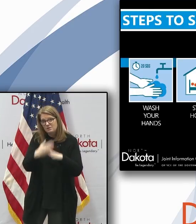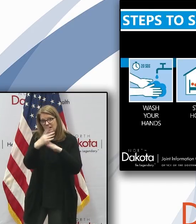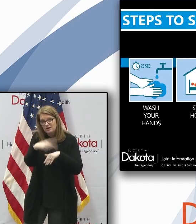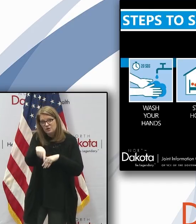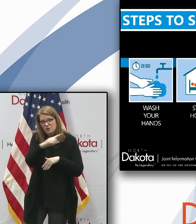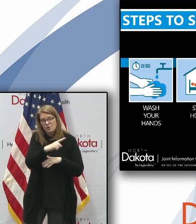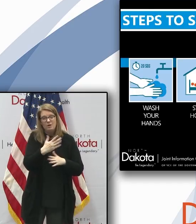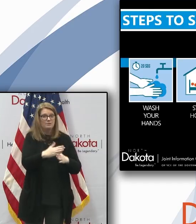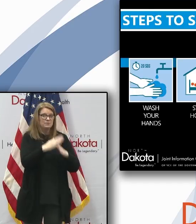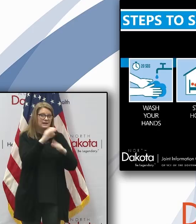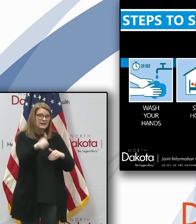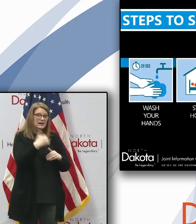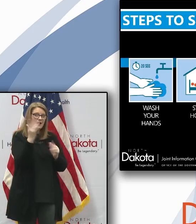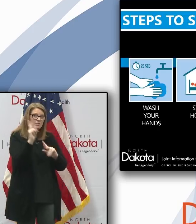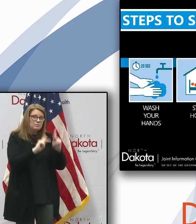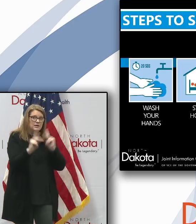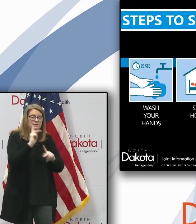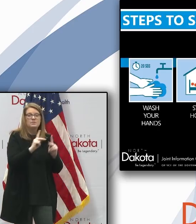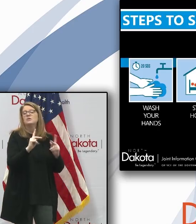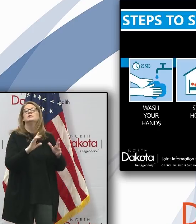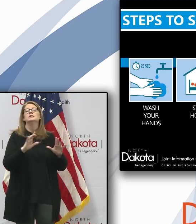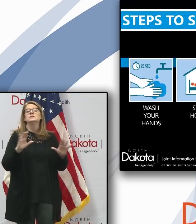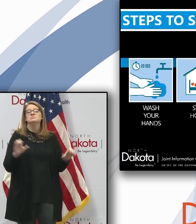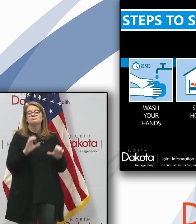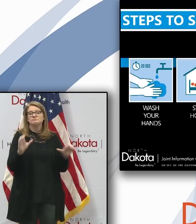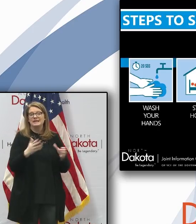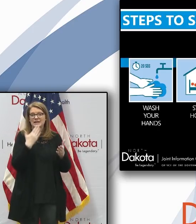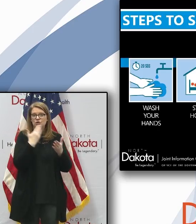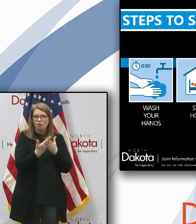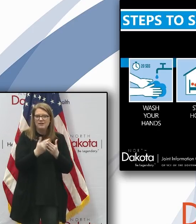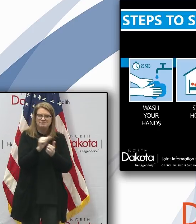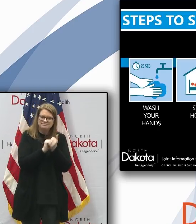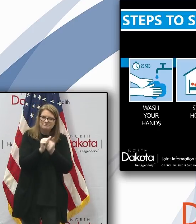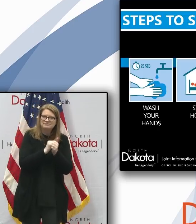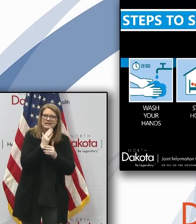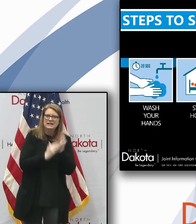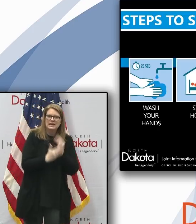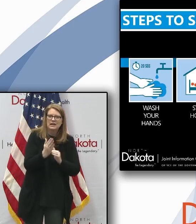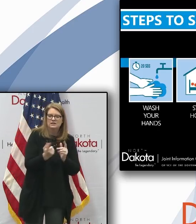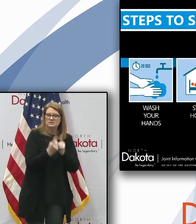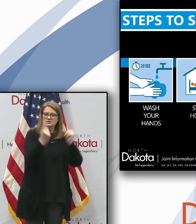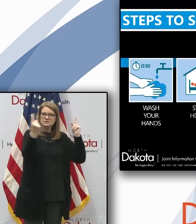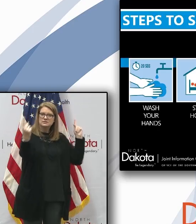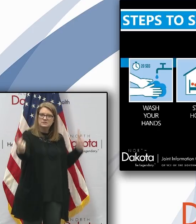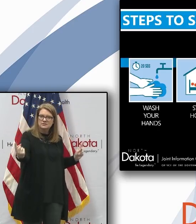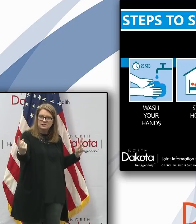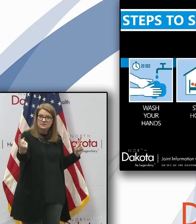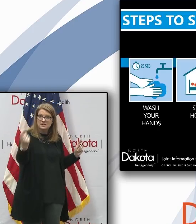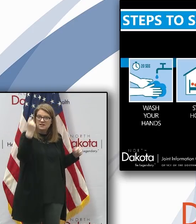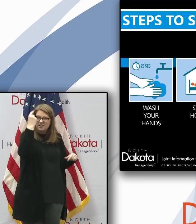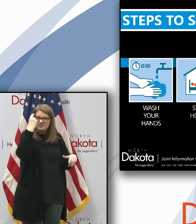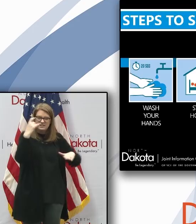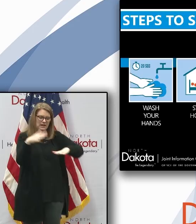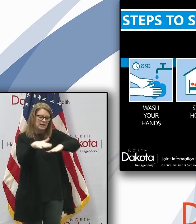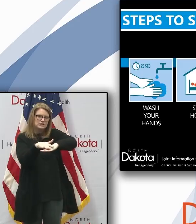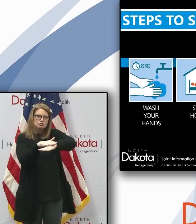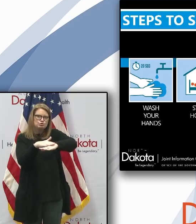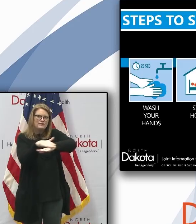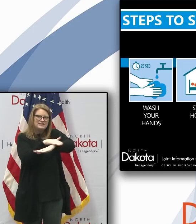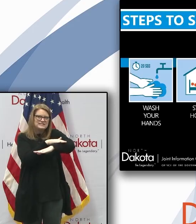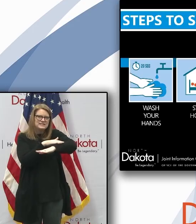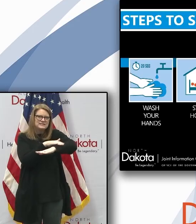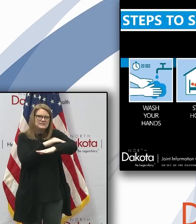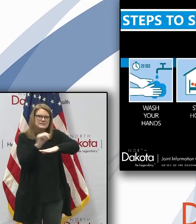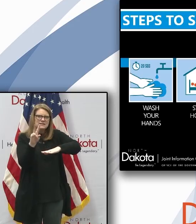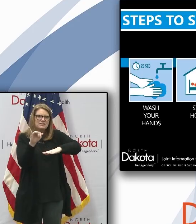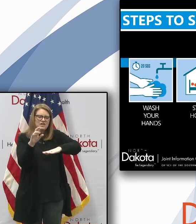others, and practice good hygiene. And again, remember, even if you're keeping distance from others, this virus can live on surfaces. So again, washing